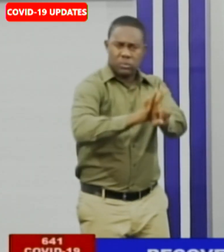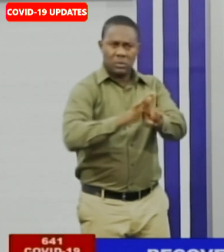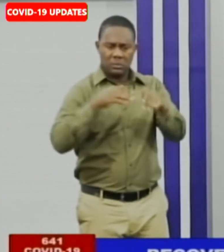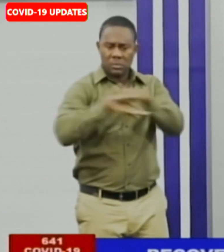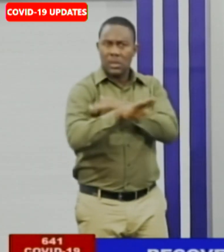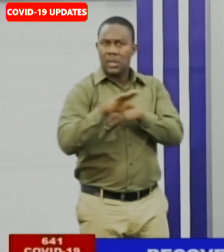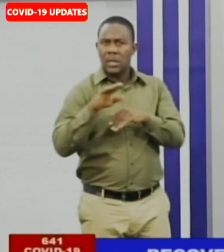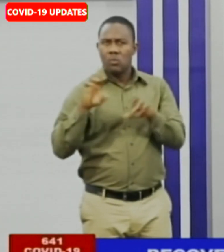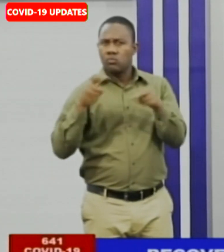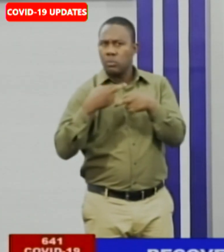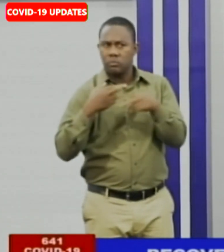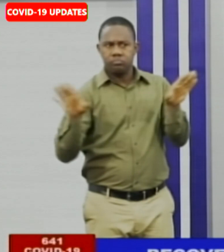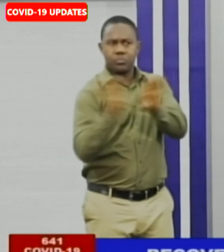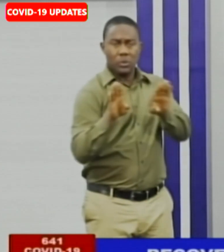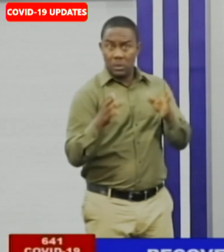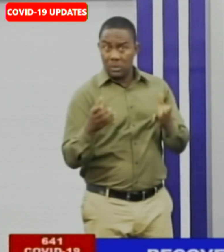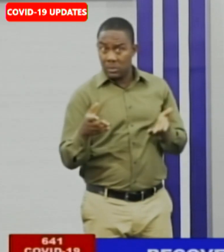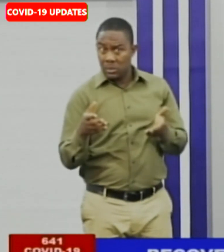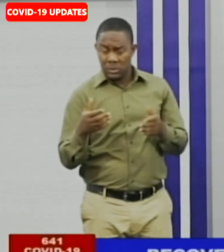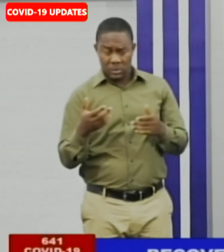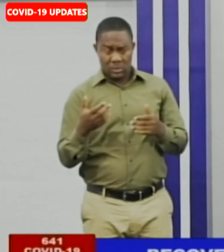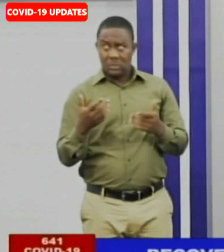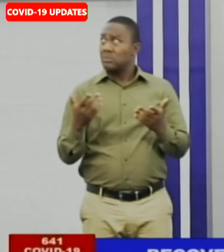room. I entered into that room.